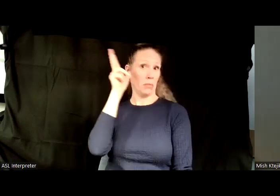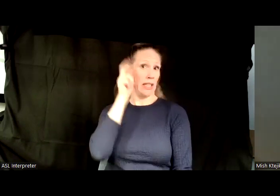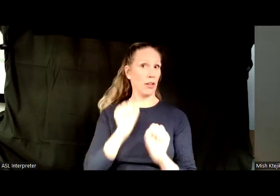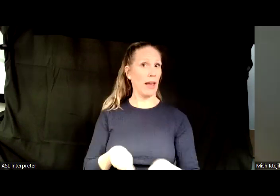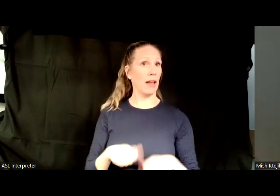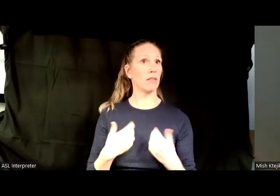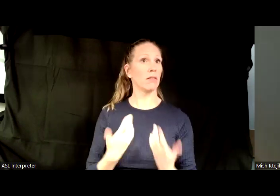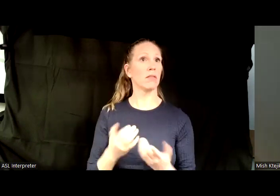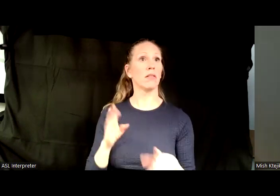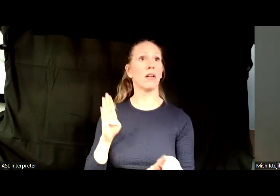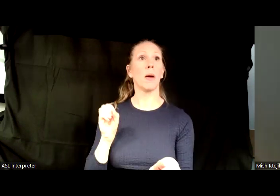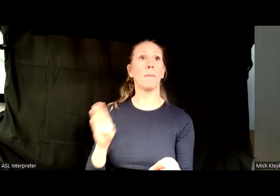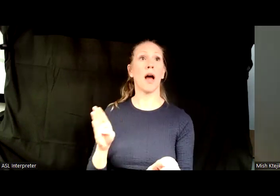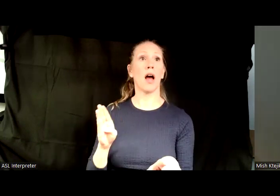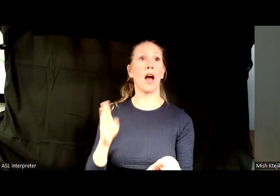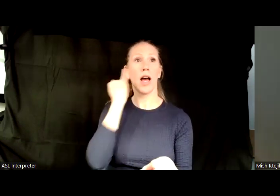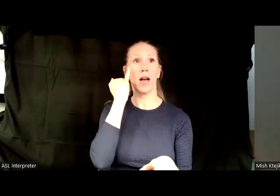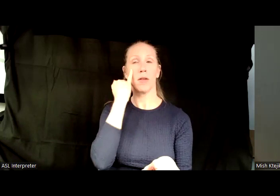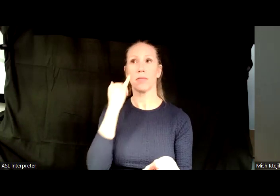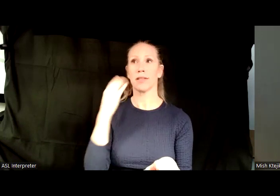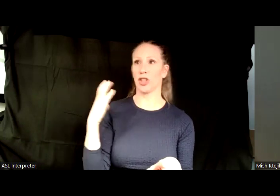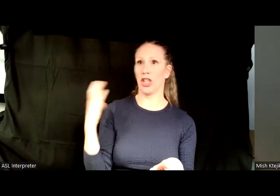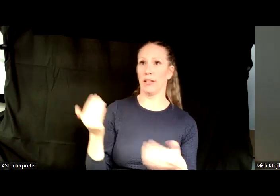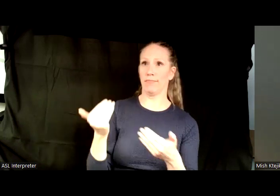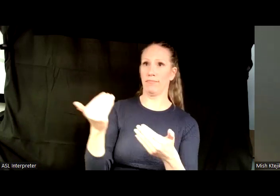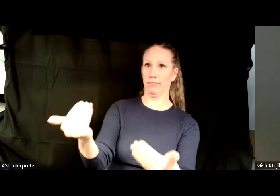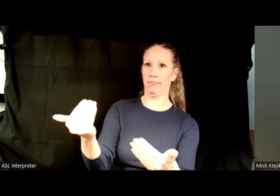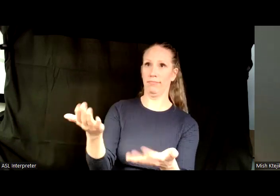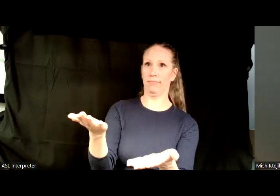If the chair would like to read the scripts. Share.